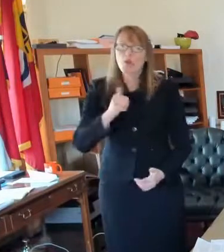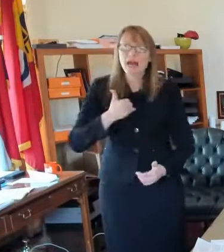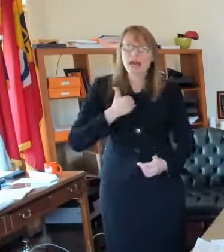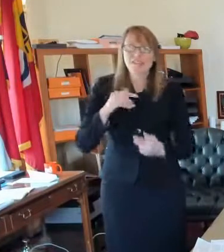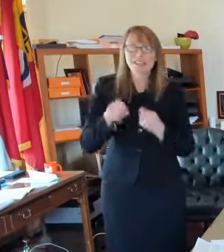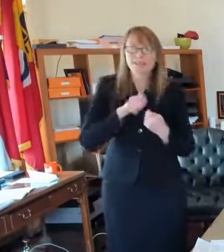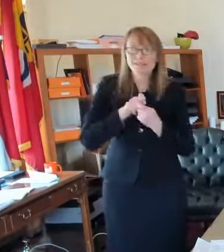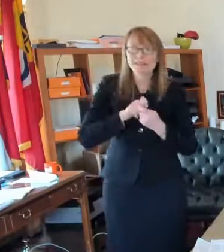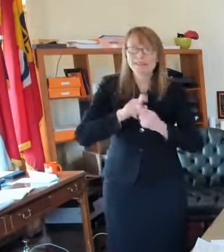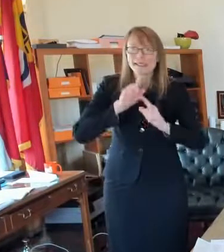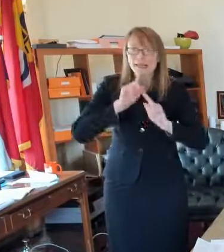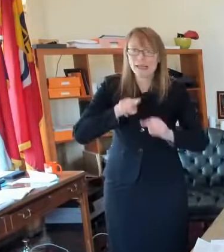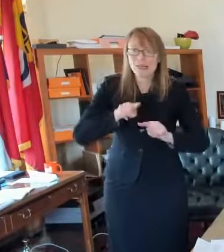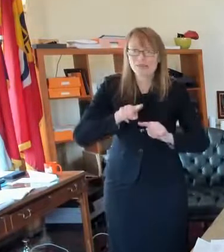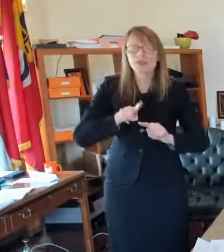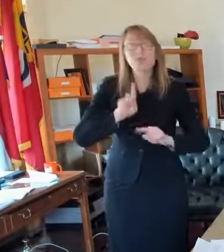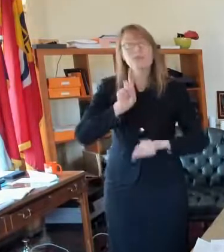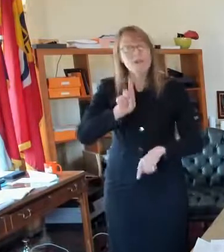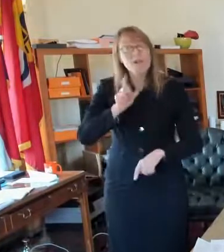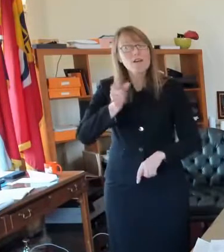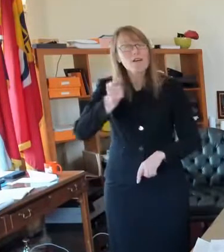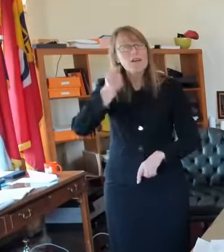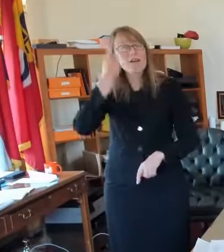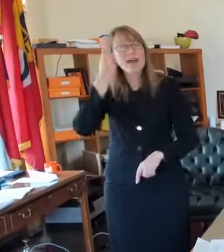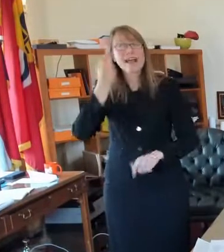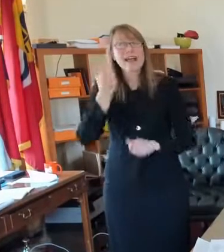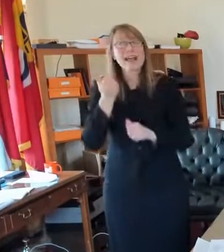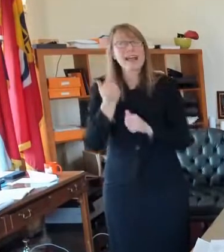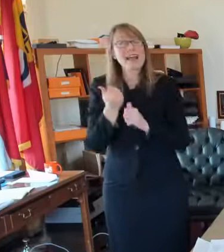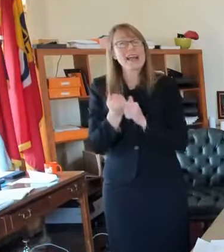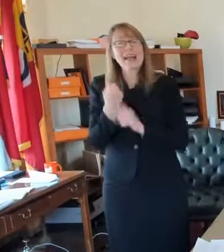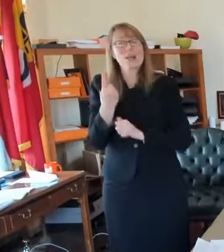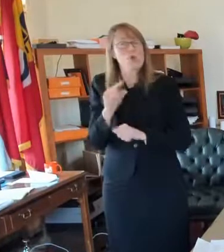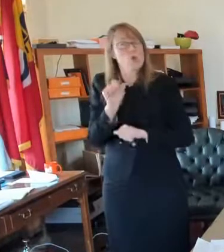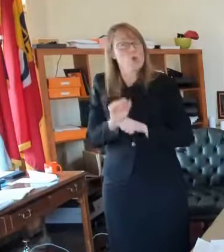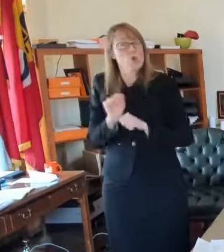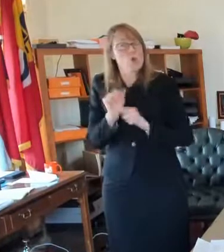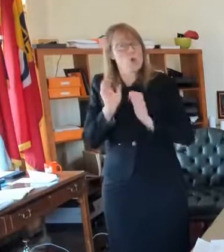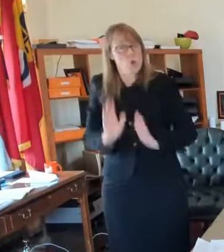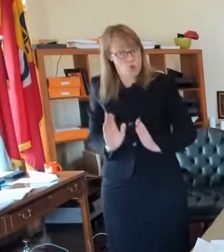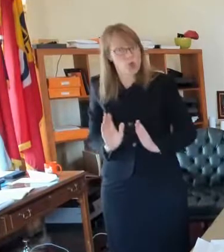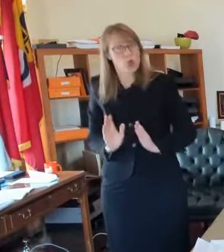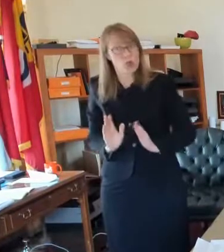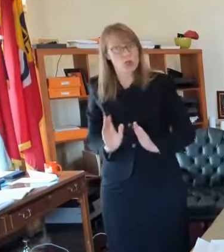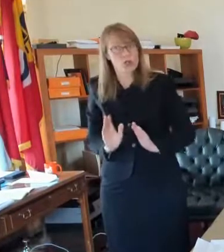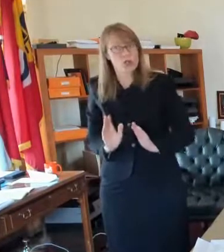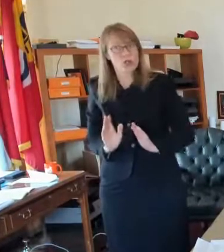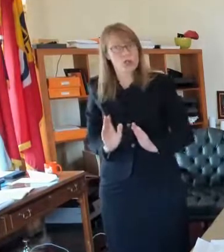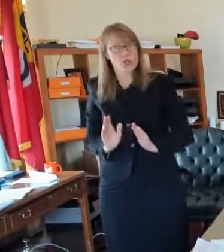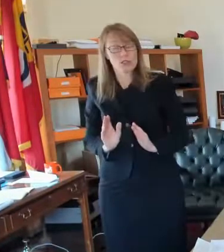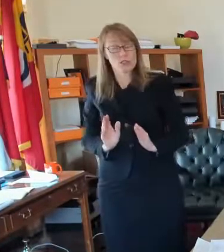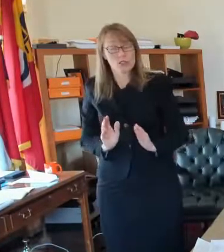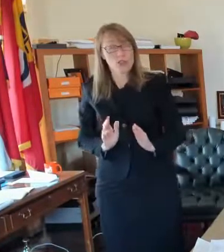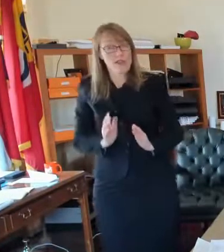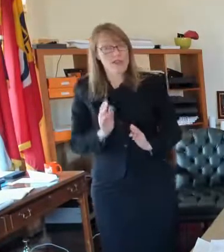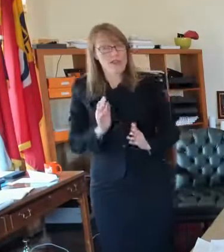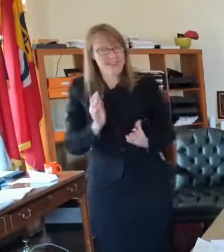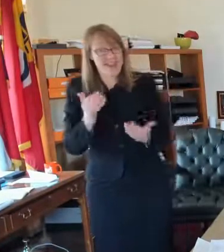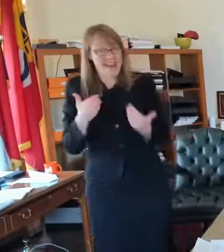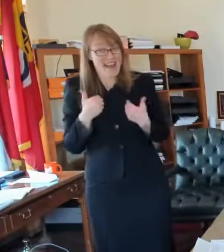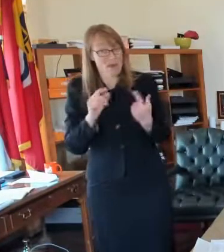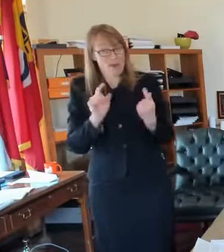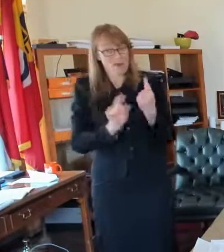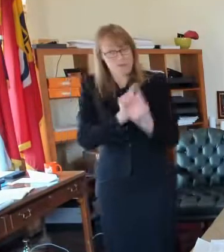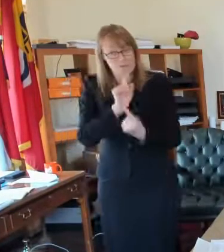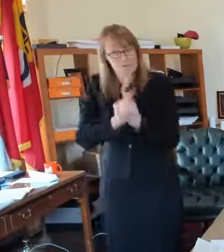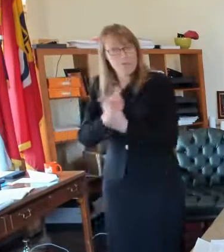with the public, is on the schedule to be vaccinated, but ahead of them right now are